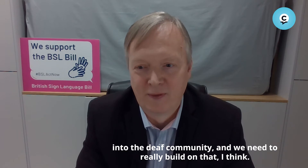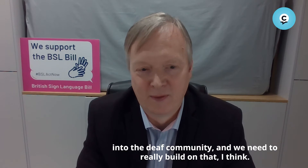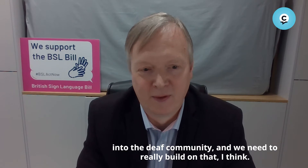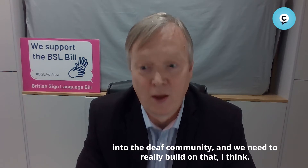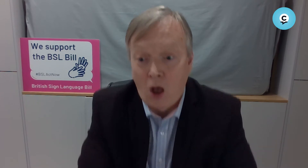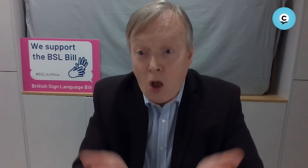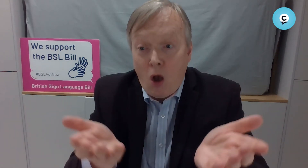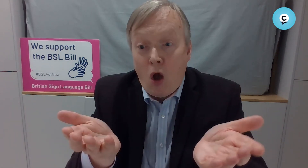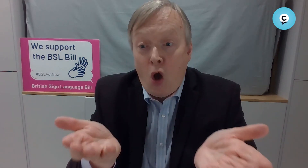I think.